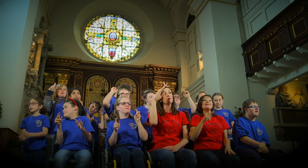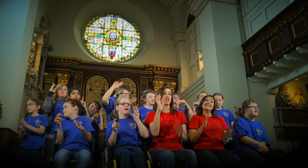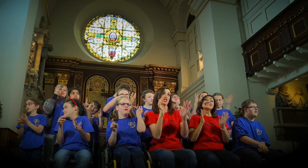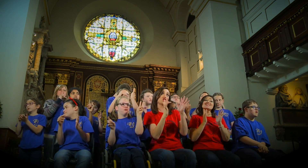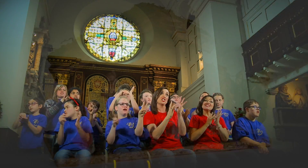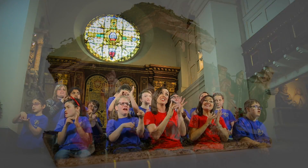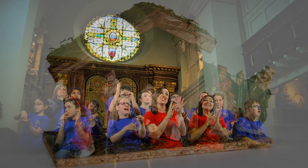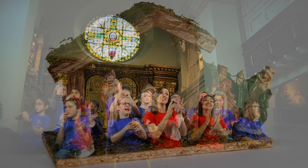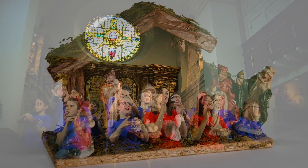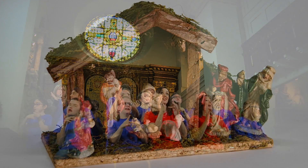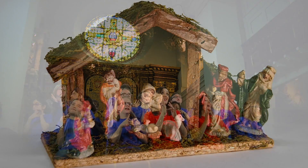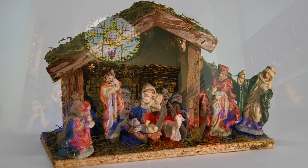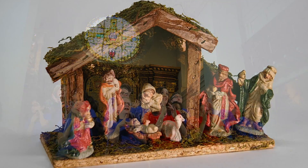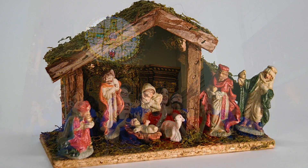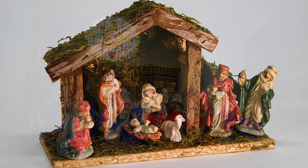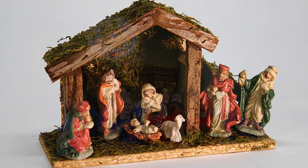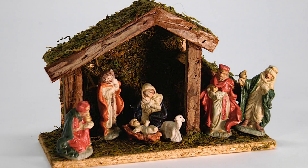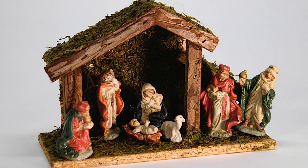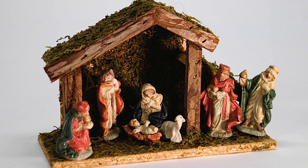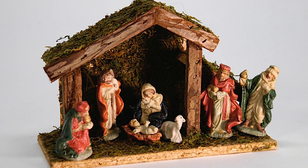is Jesus.